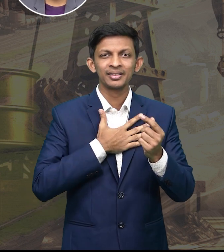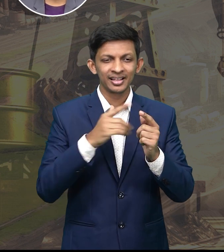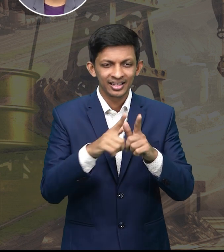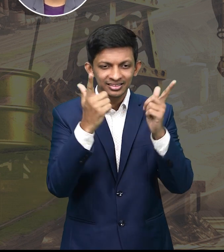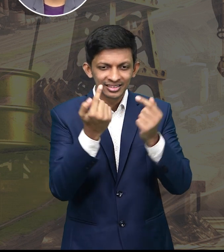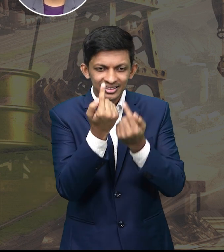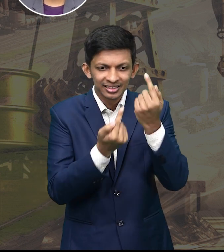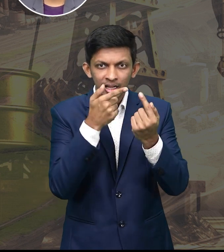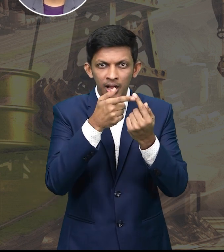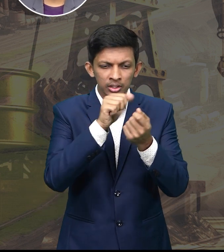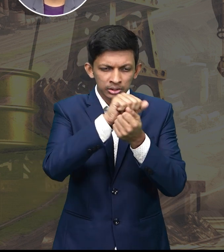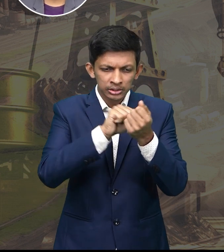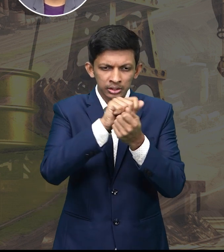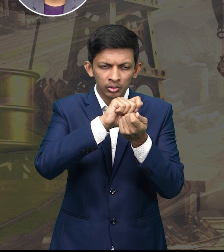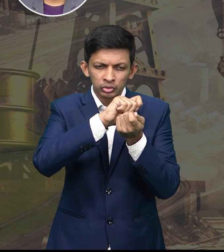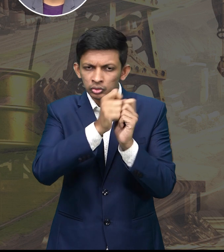biofuel,